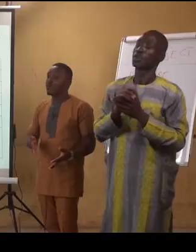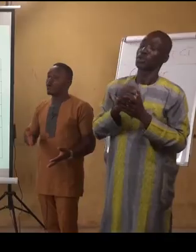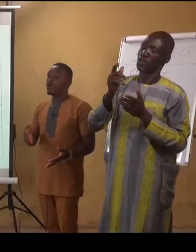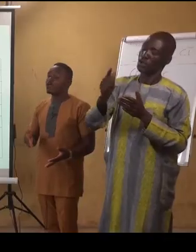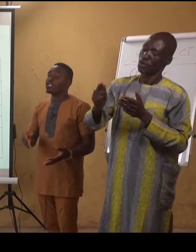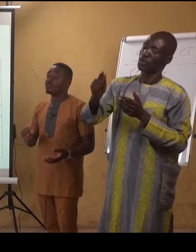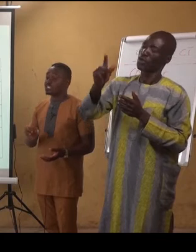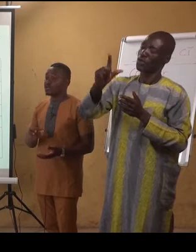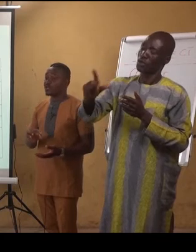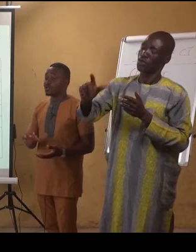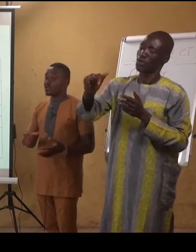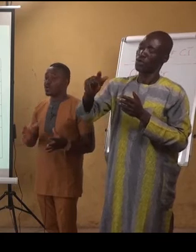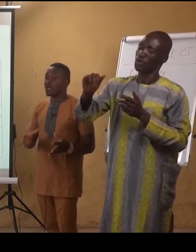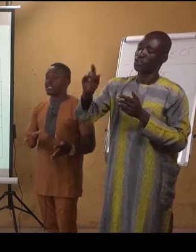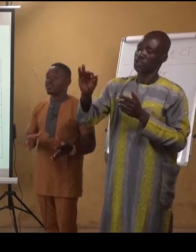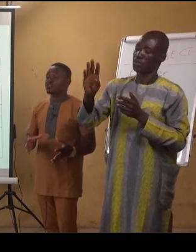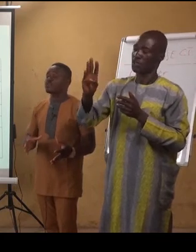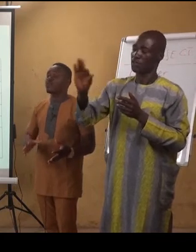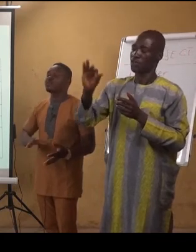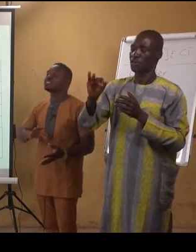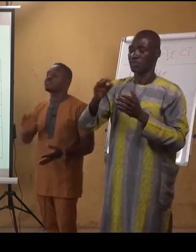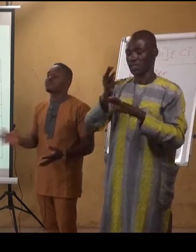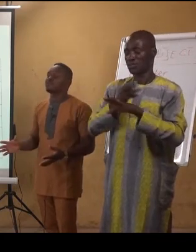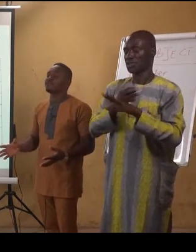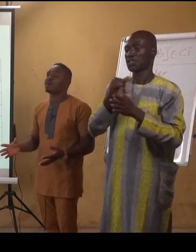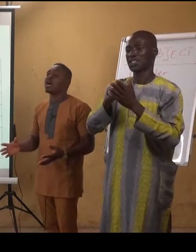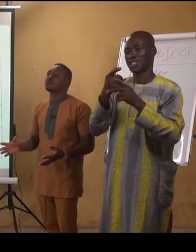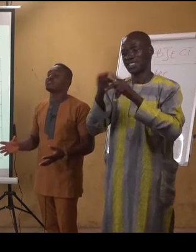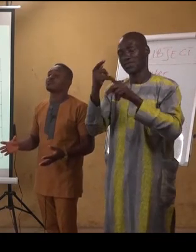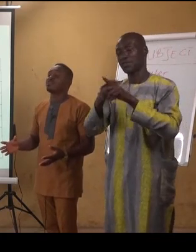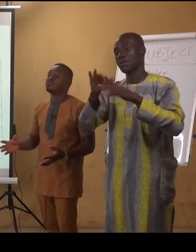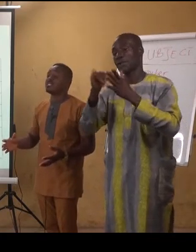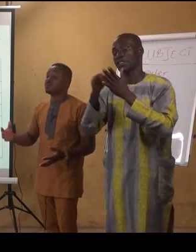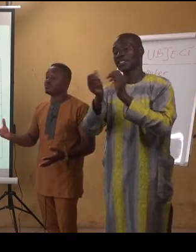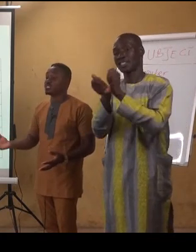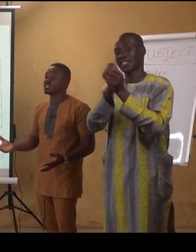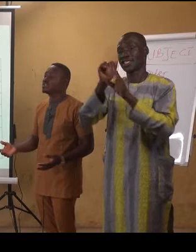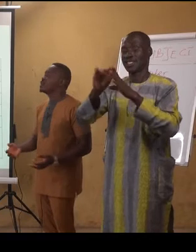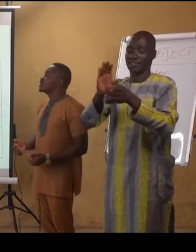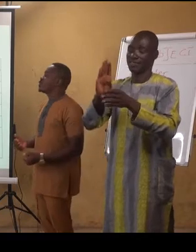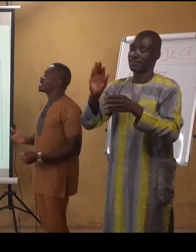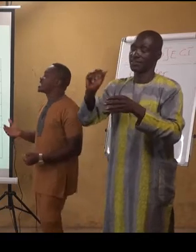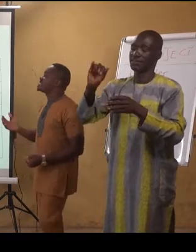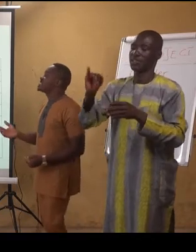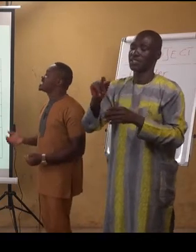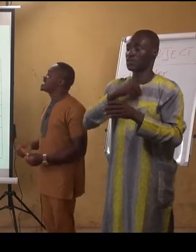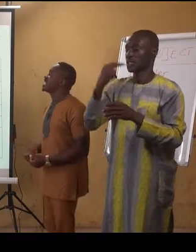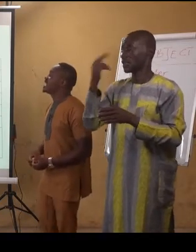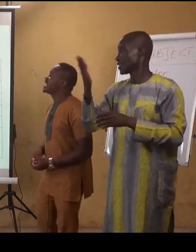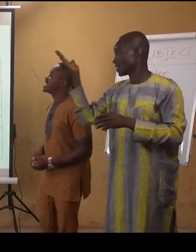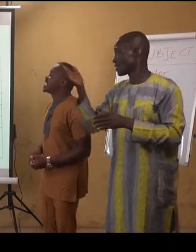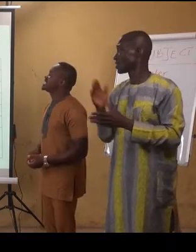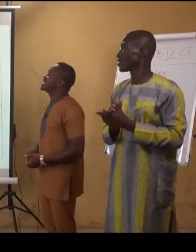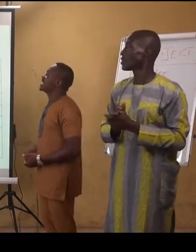algebraically or in algebraic form, normal mathematical form, is different from how it is word written in basic. So we can see